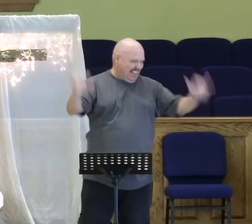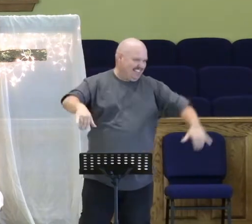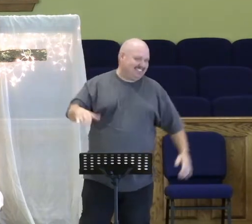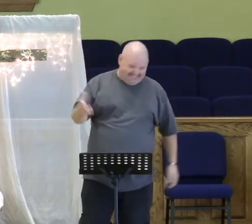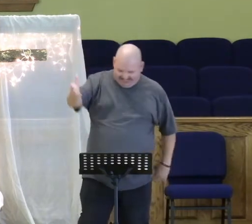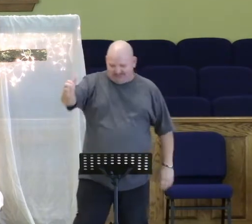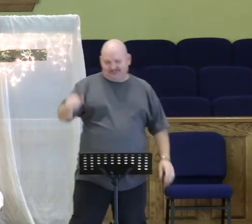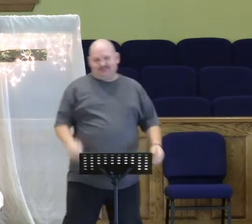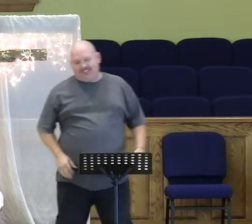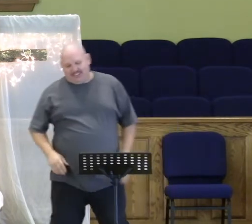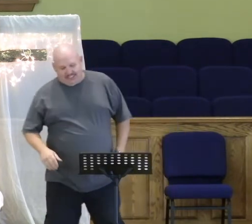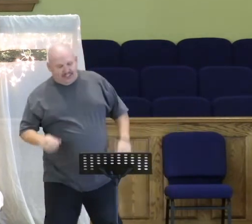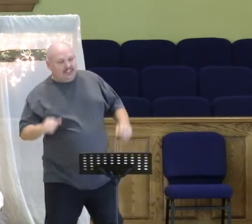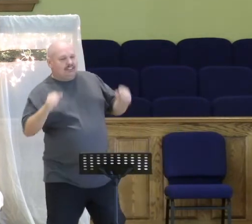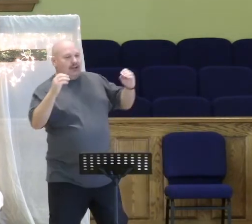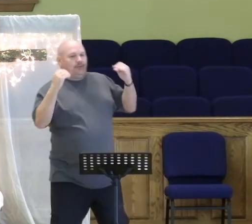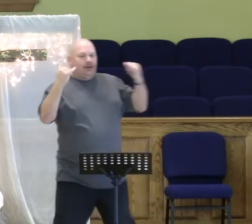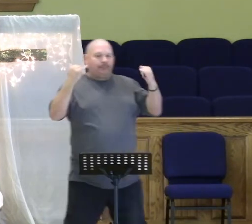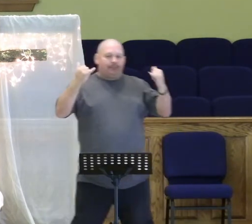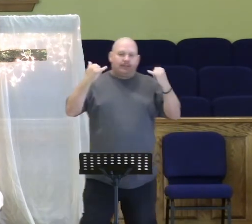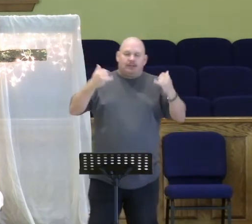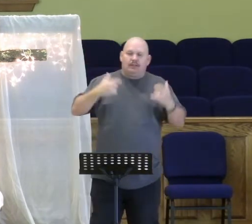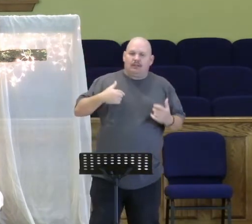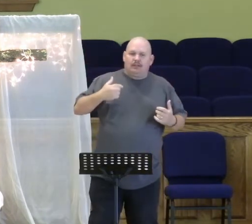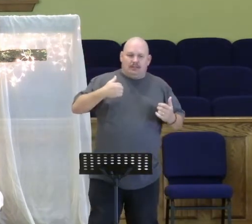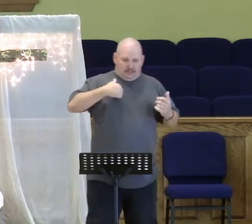it feels to be deaf. You can't hear much. So now,